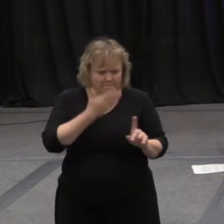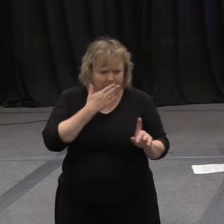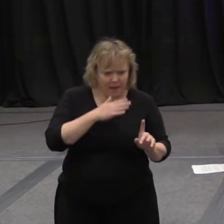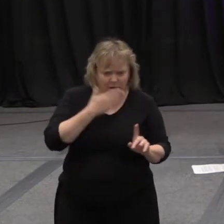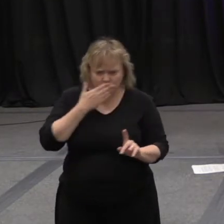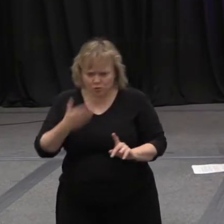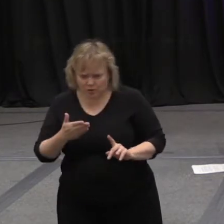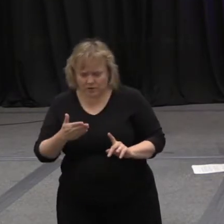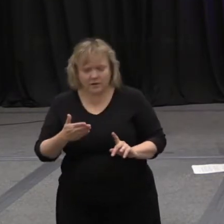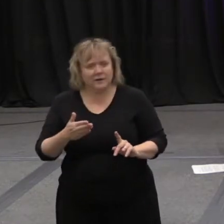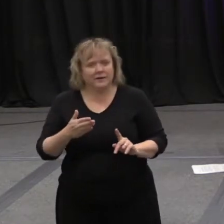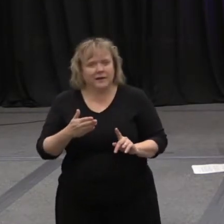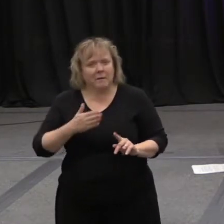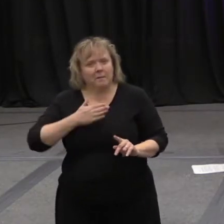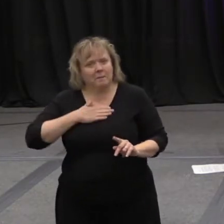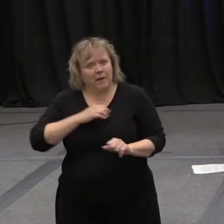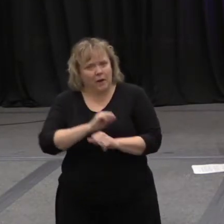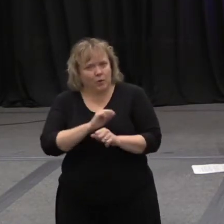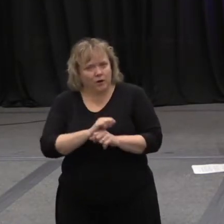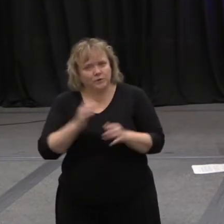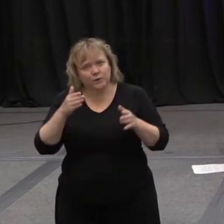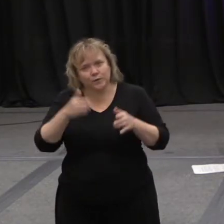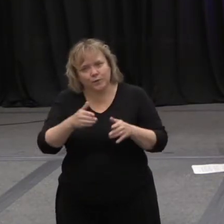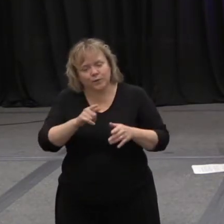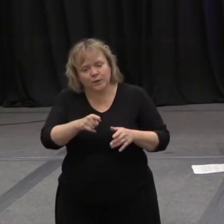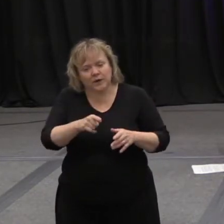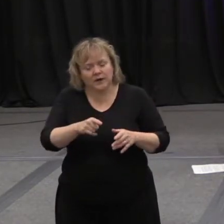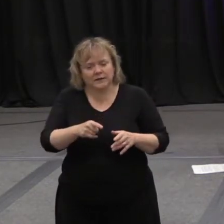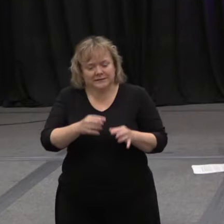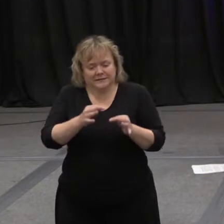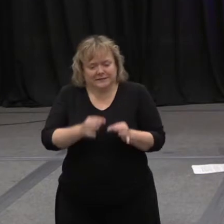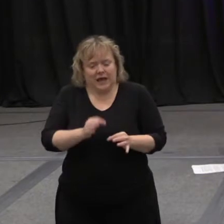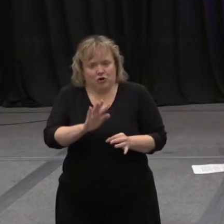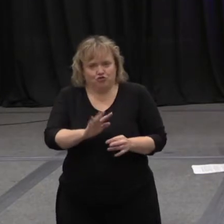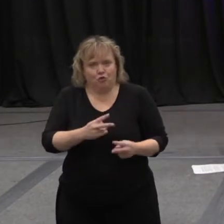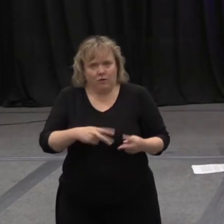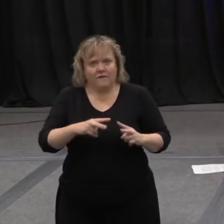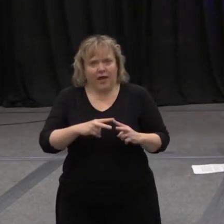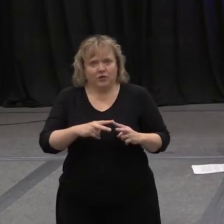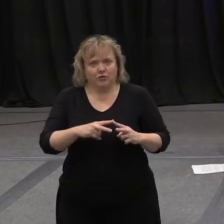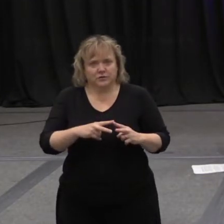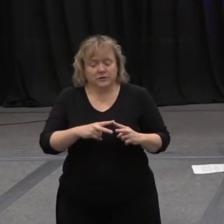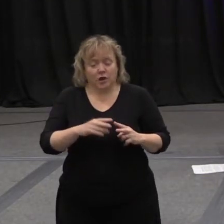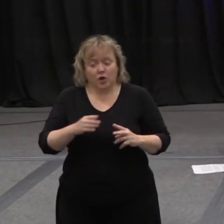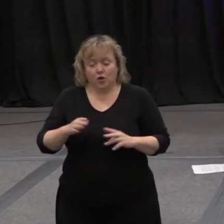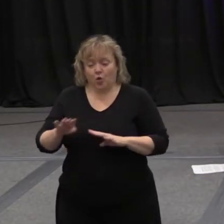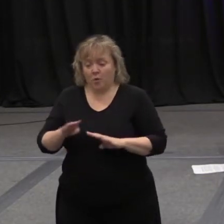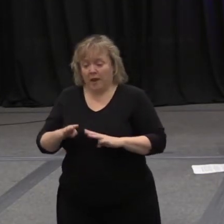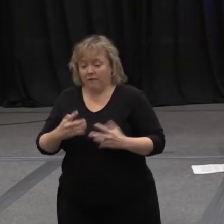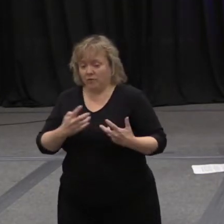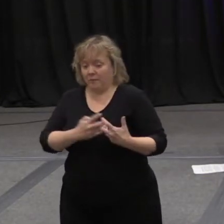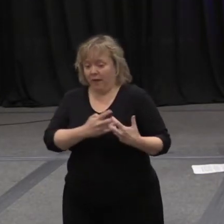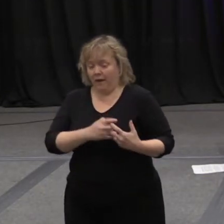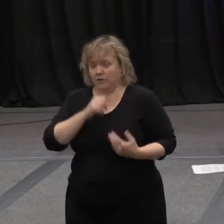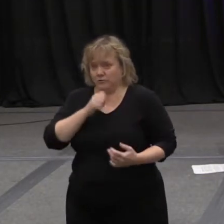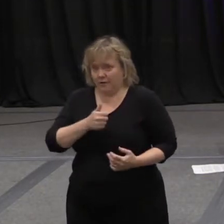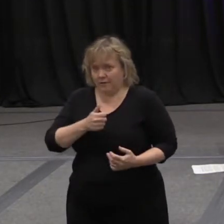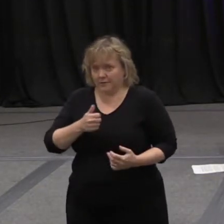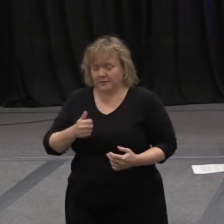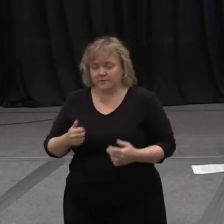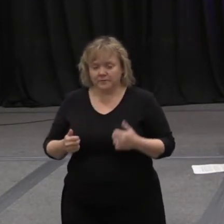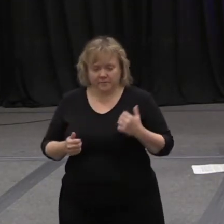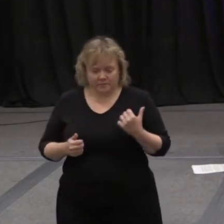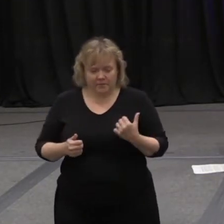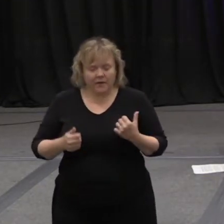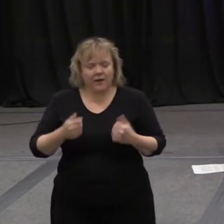their values and aligning their behaviors with those values. So how do we do some of that work? I like to say there are